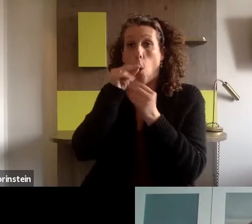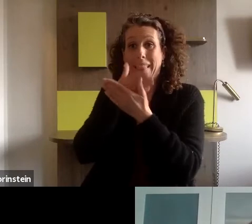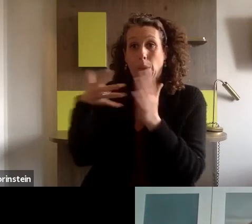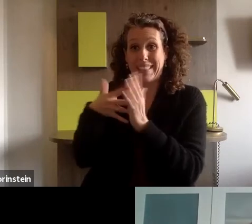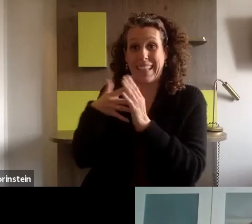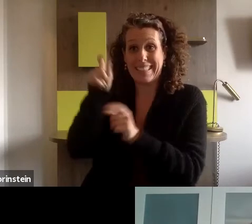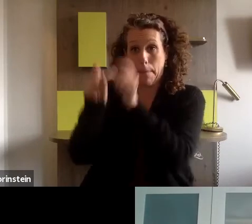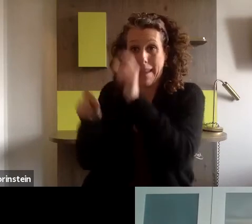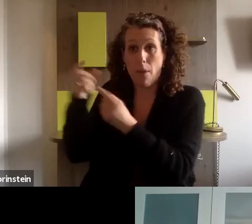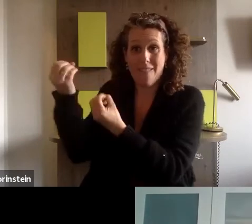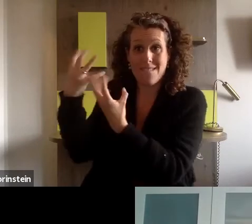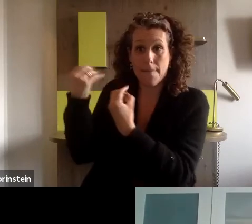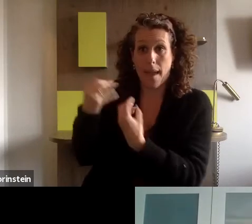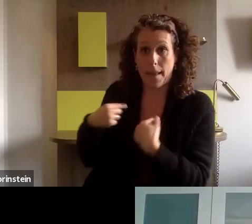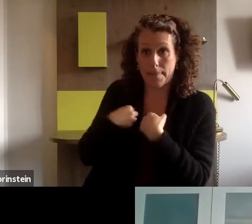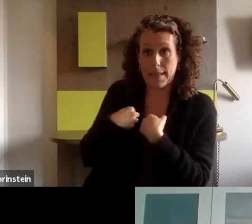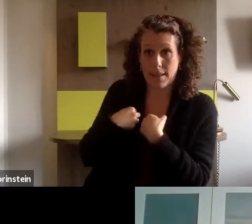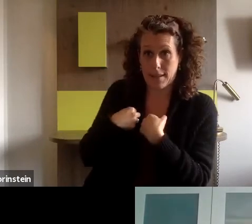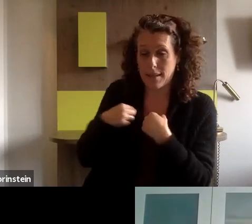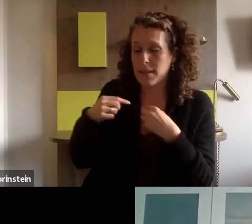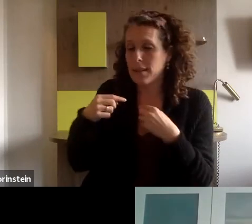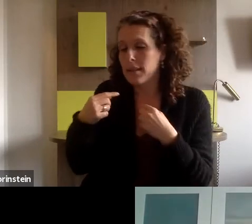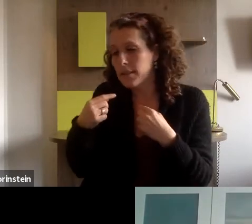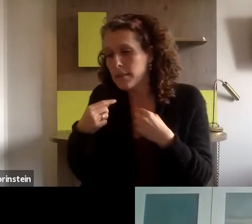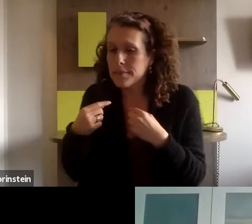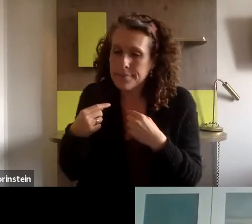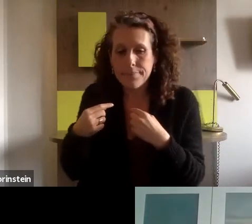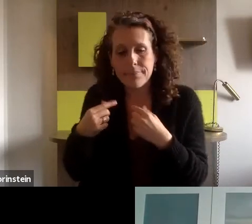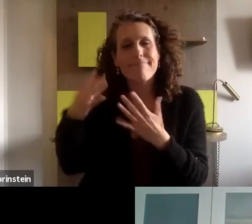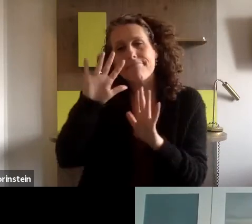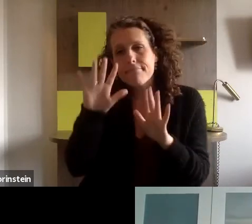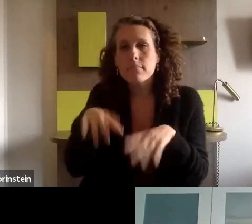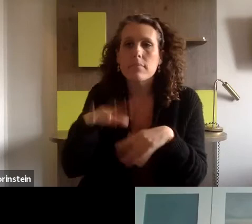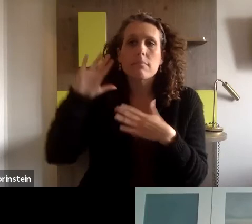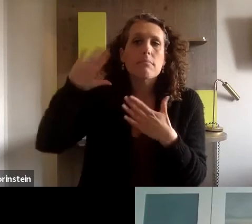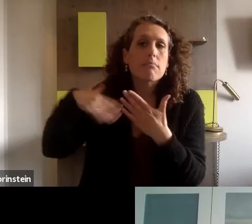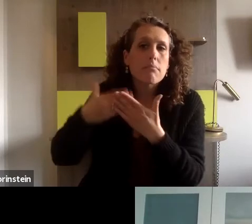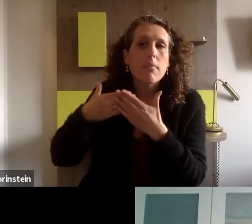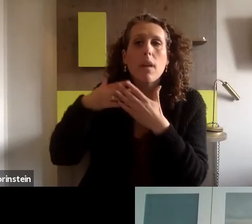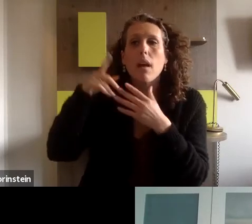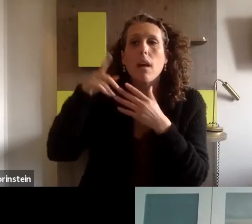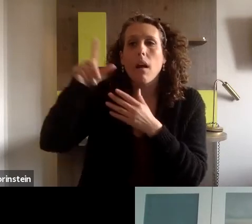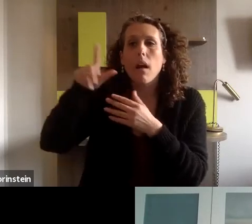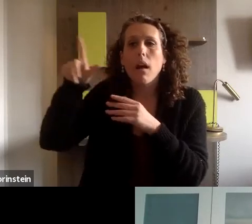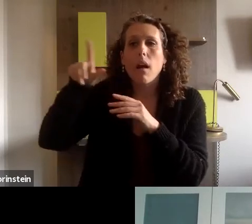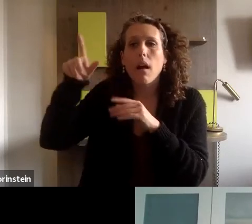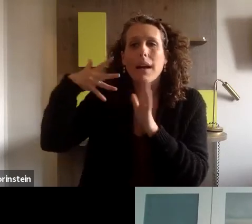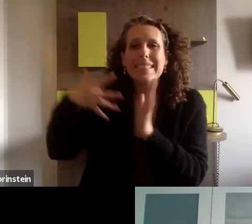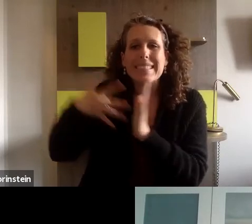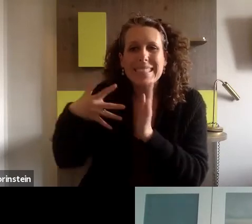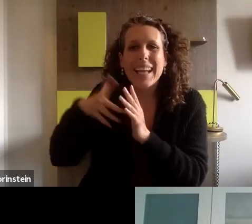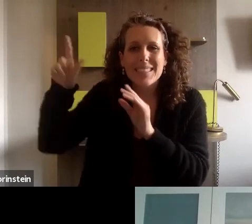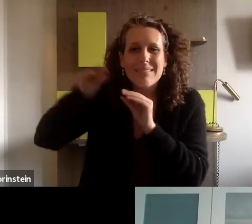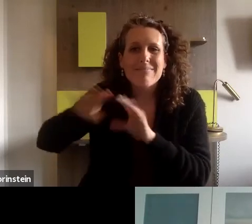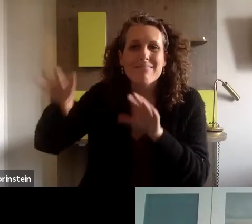testing is that a lot of studies that has been published frame language testing within classical test theory. And this has